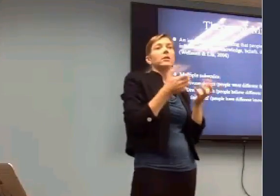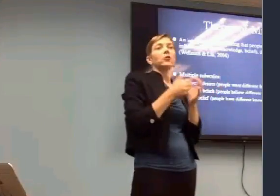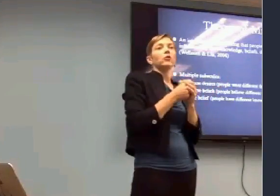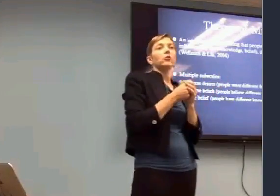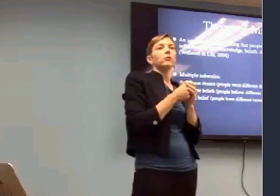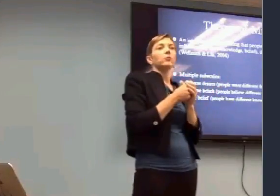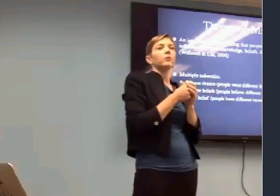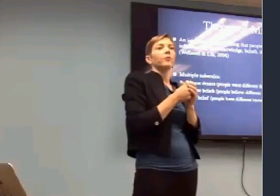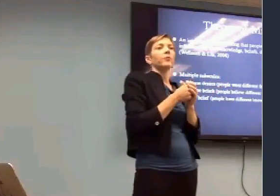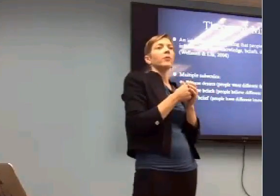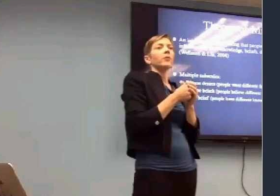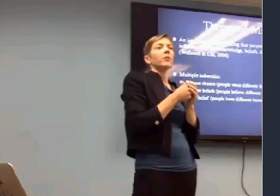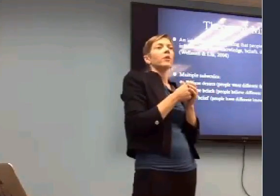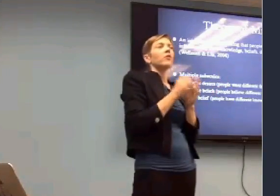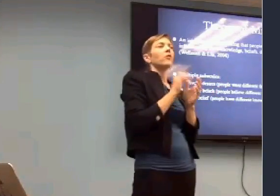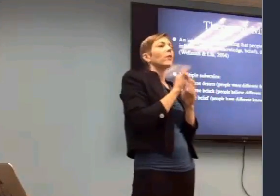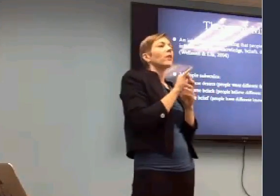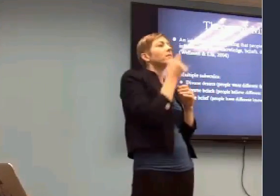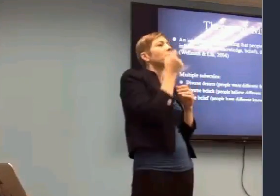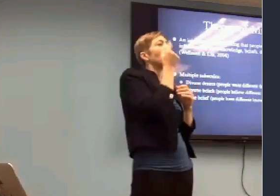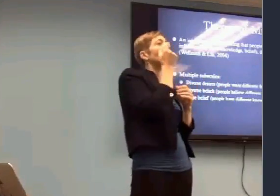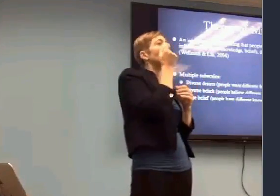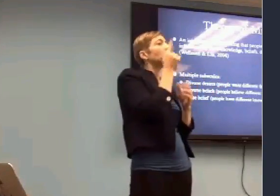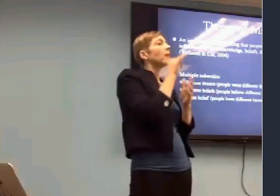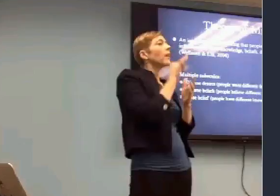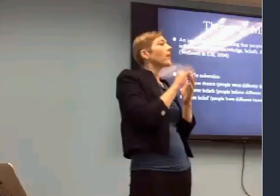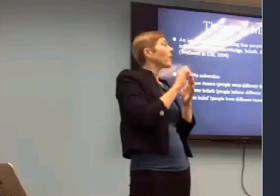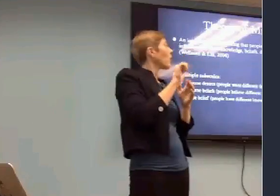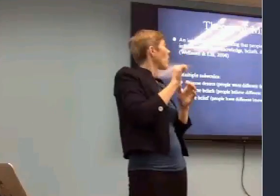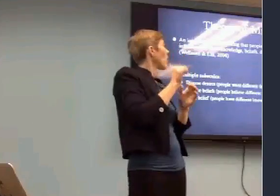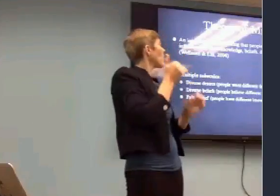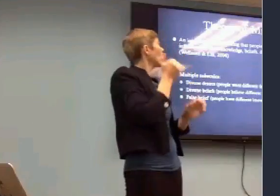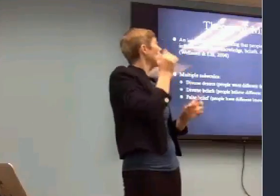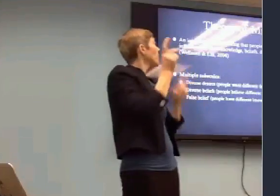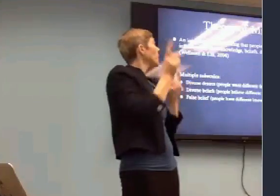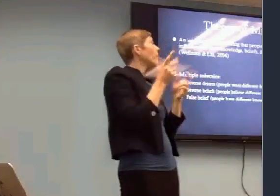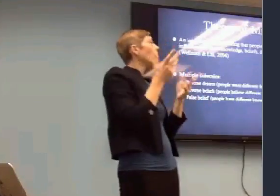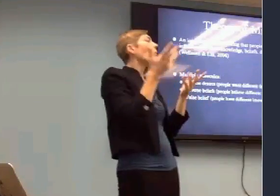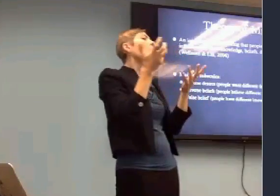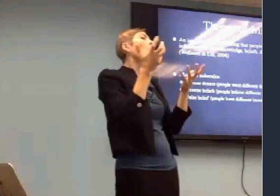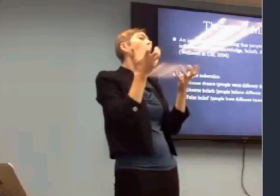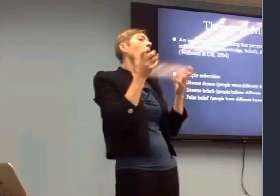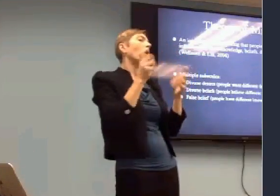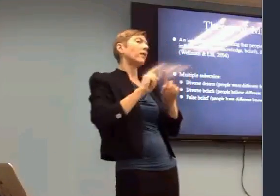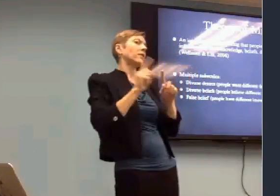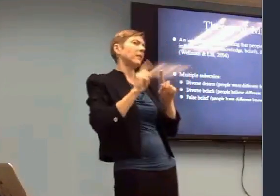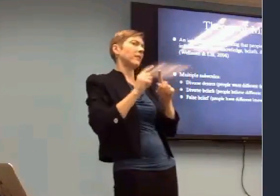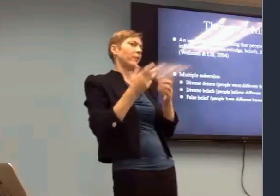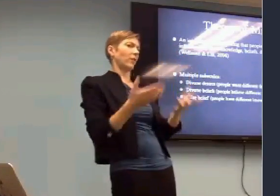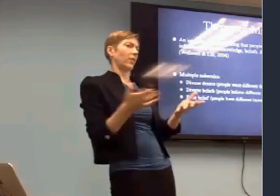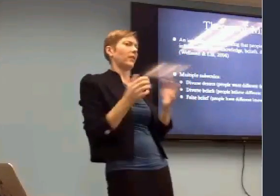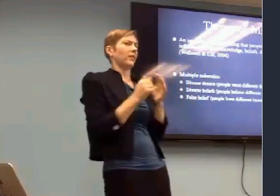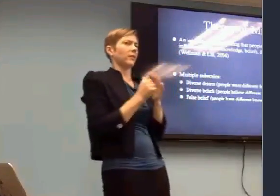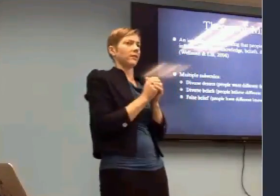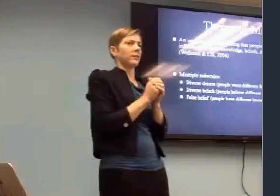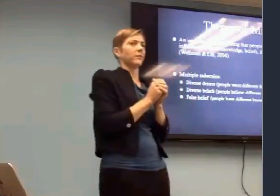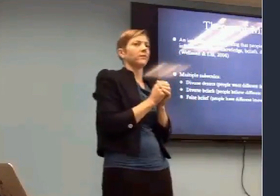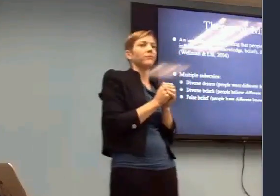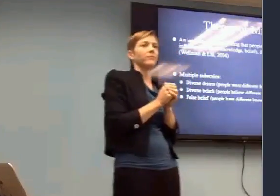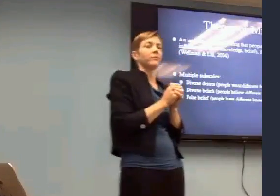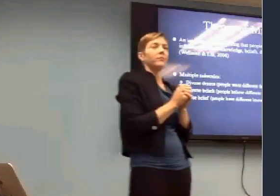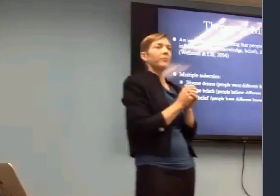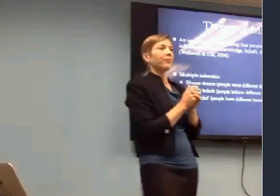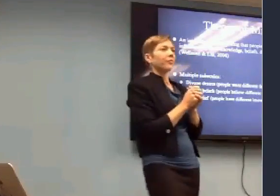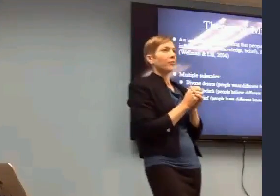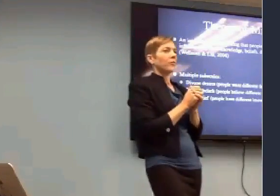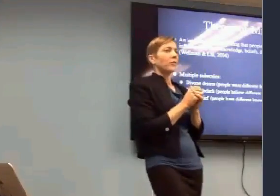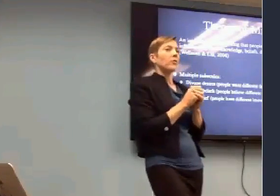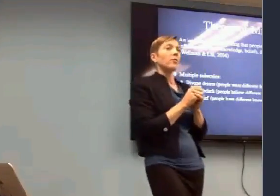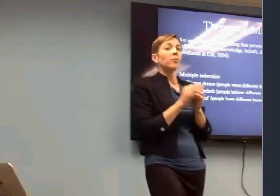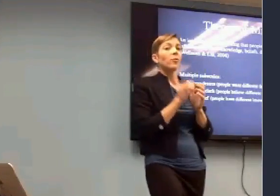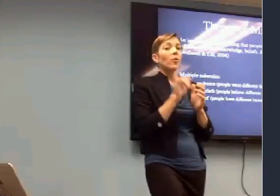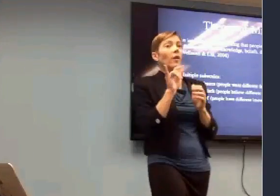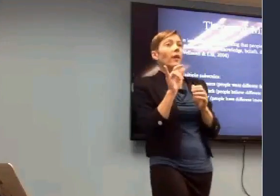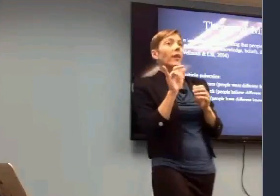So first, diverse desires. So that's the understanding that people want different things.